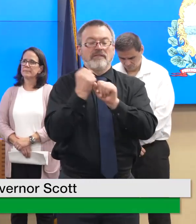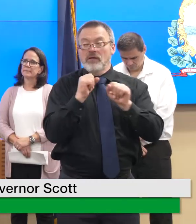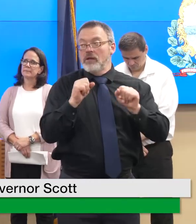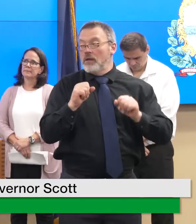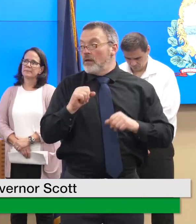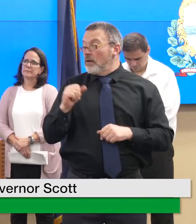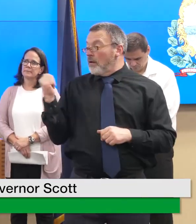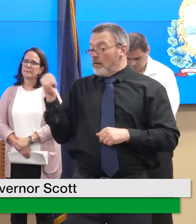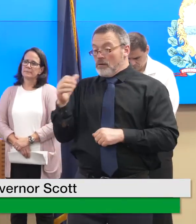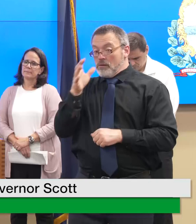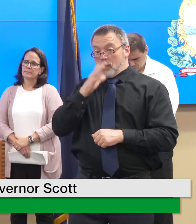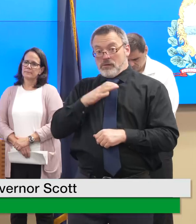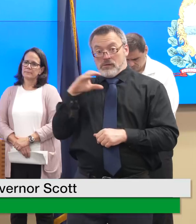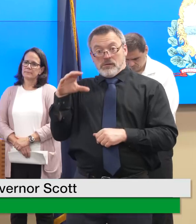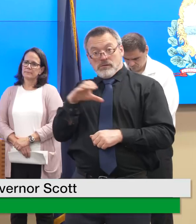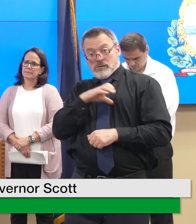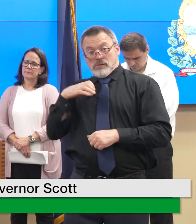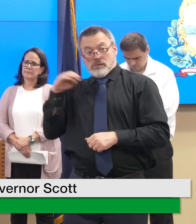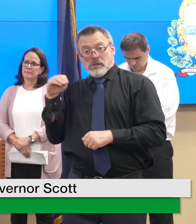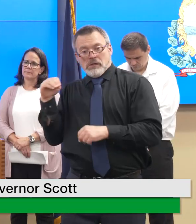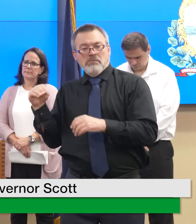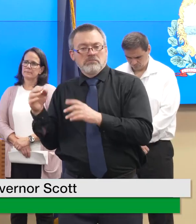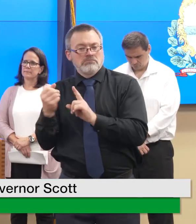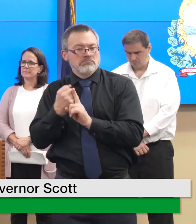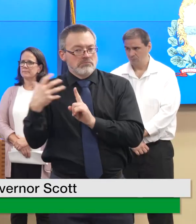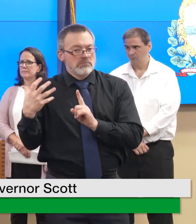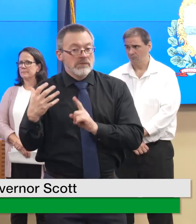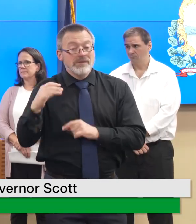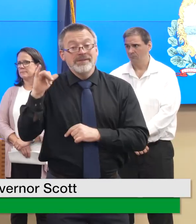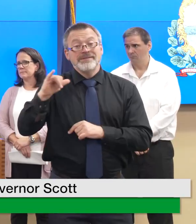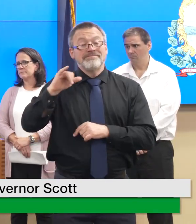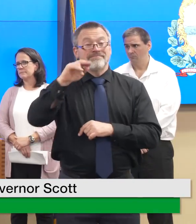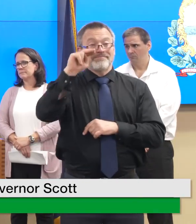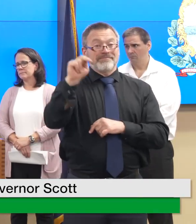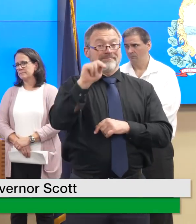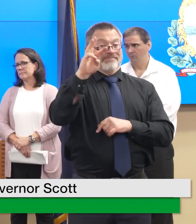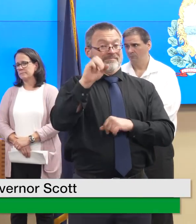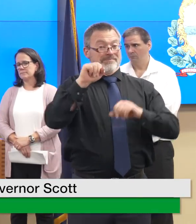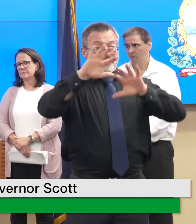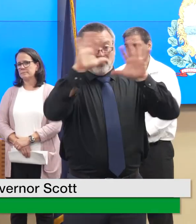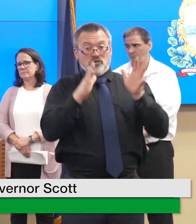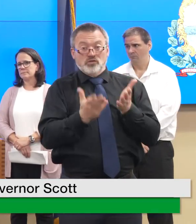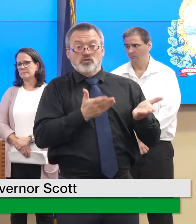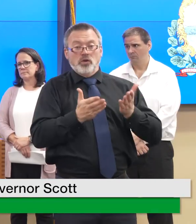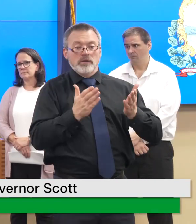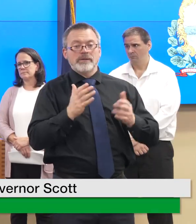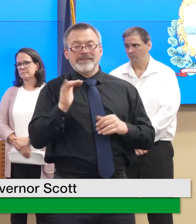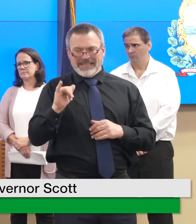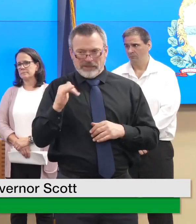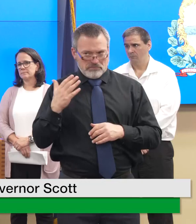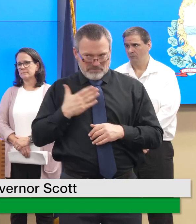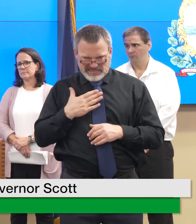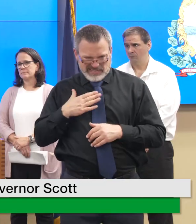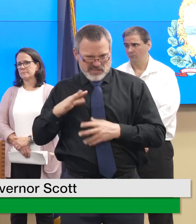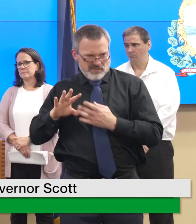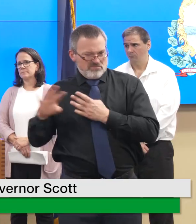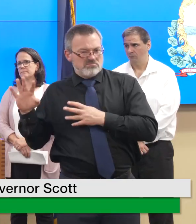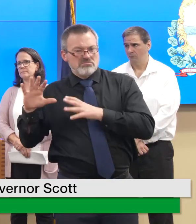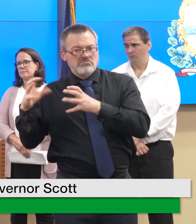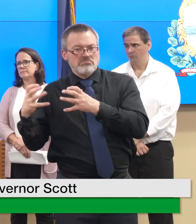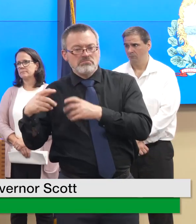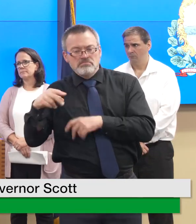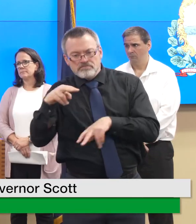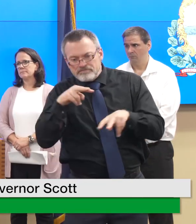So the National Weather Service is always in touch with our watch officer at VEM if there's any abnormal